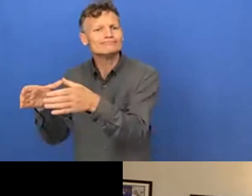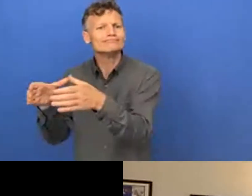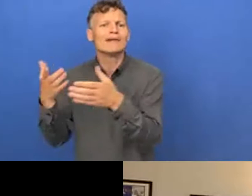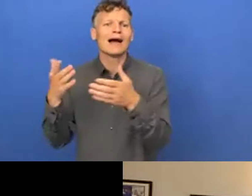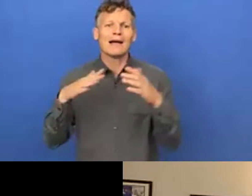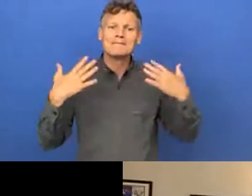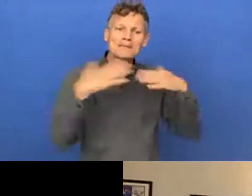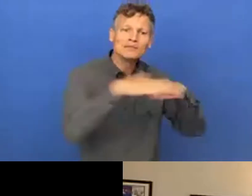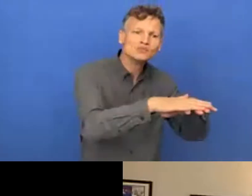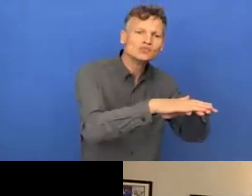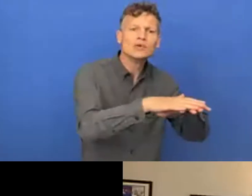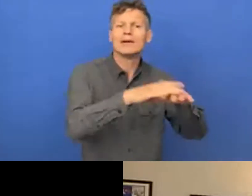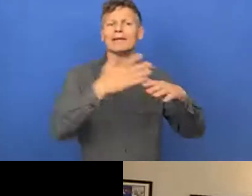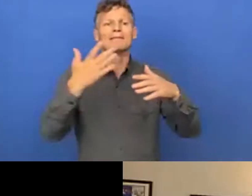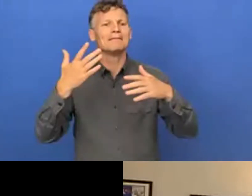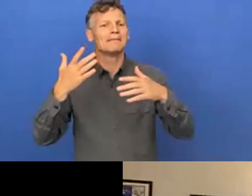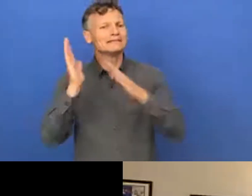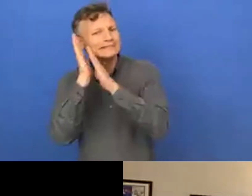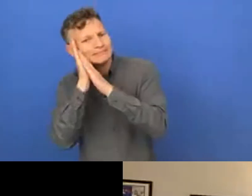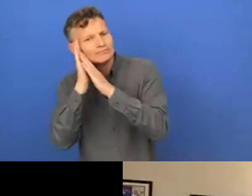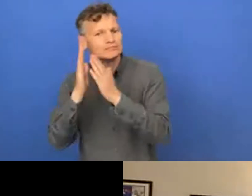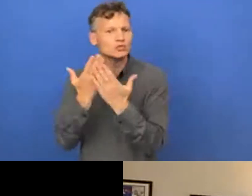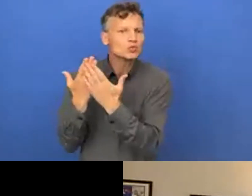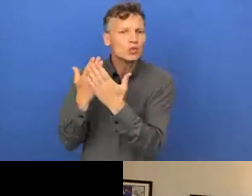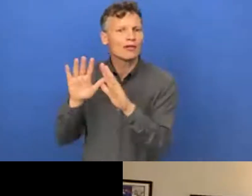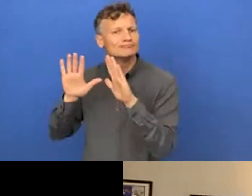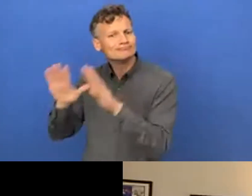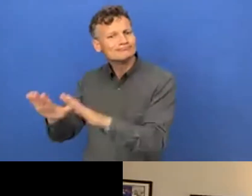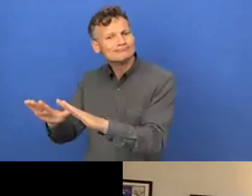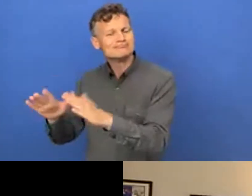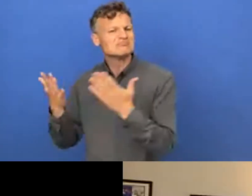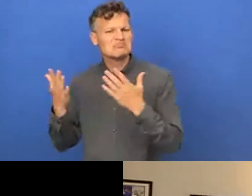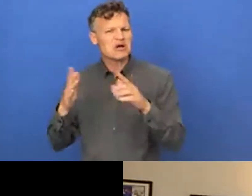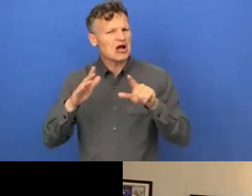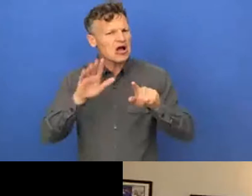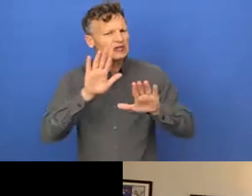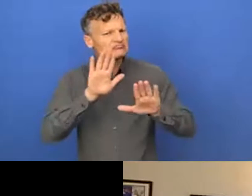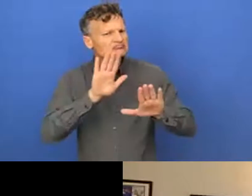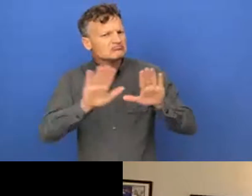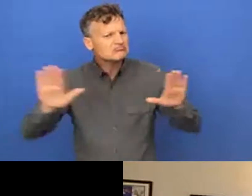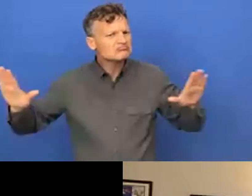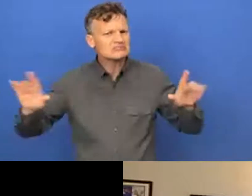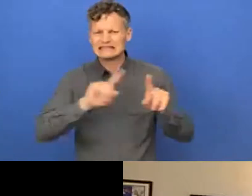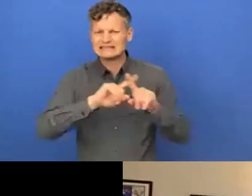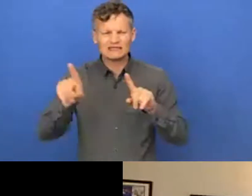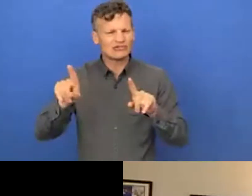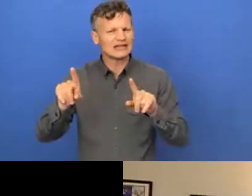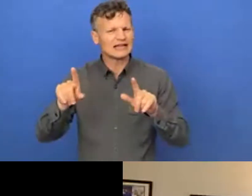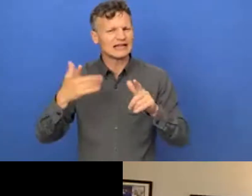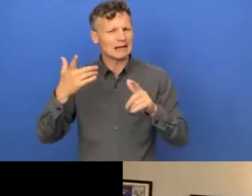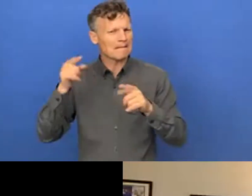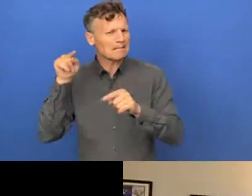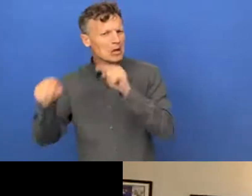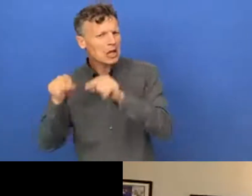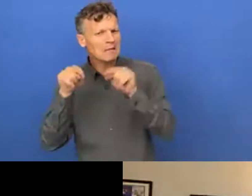can you tell us a bit more about the evidence about the exposure to bullying depending